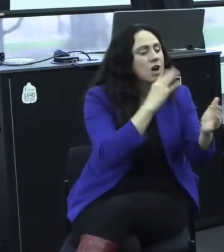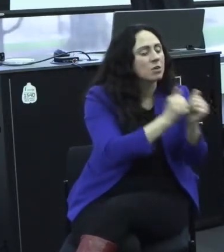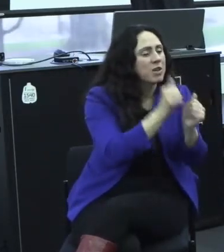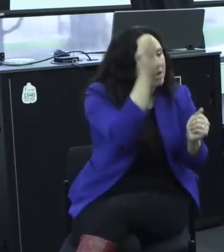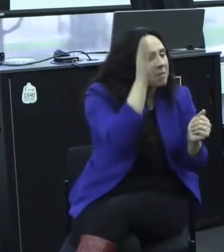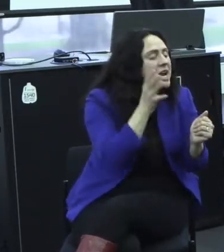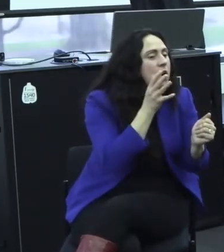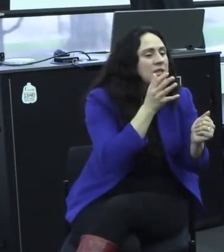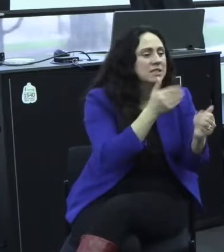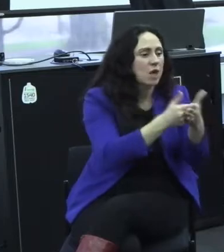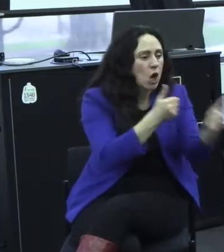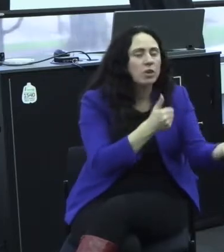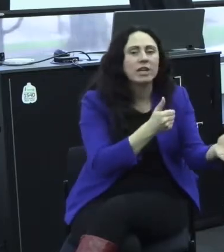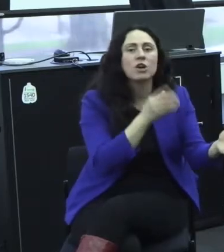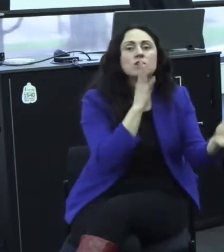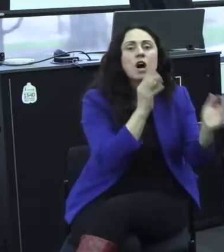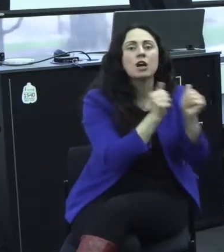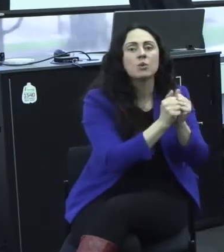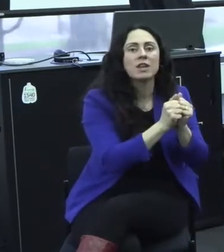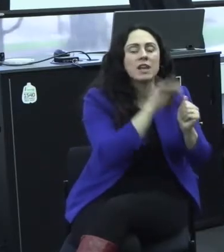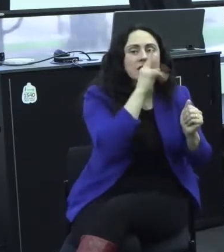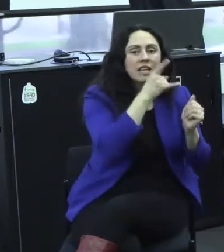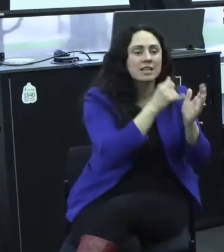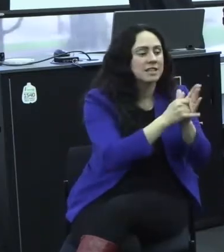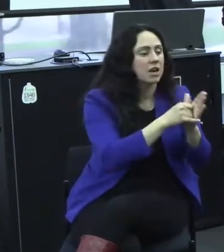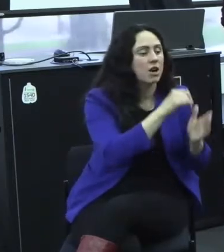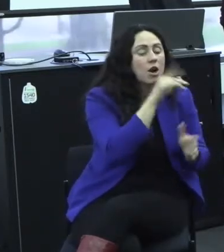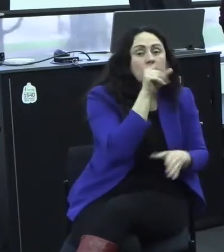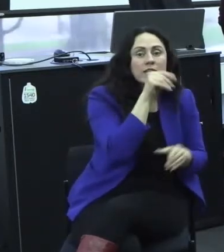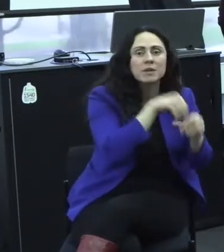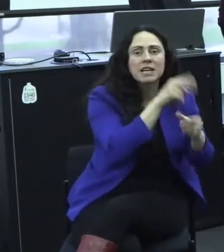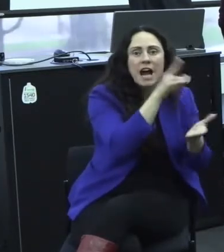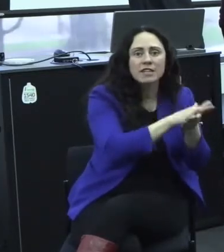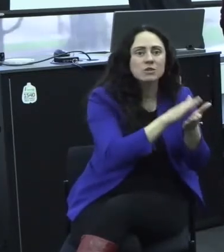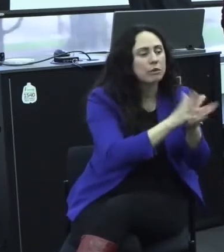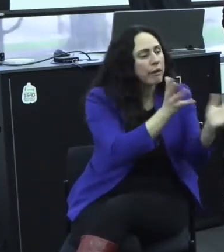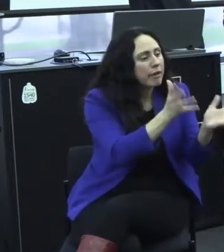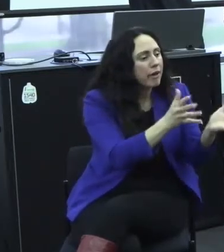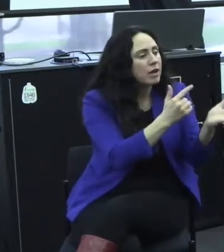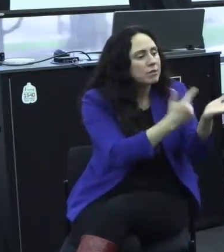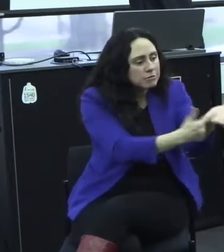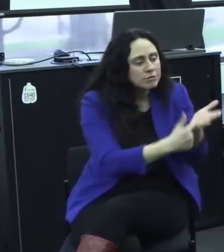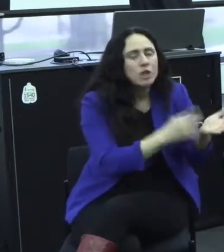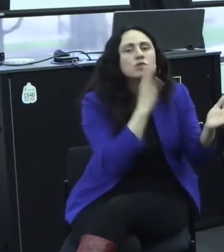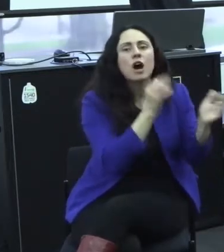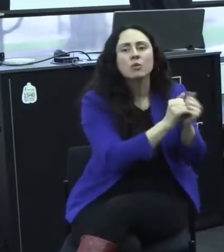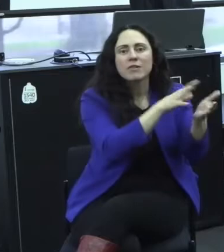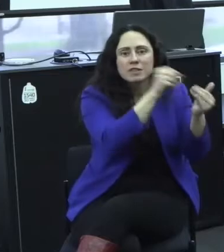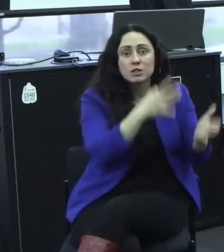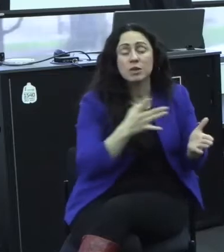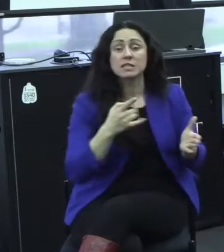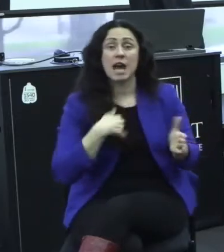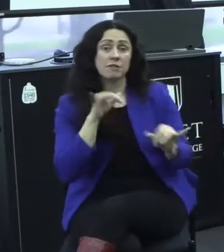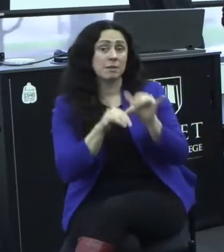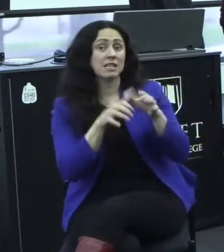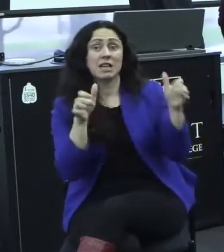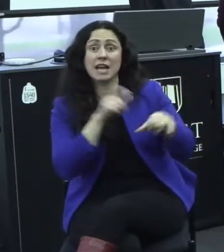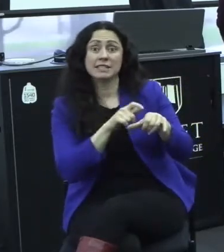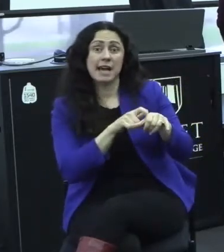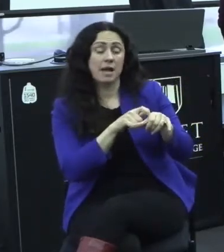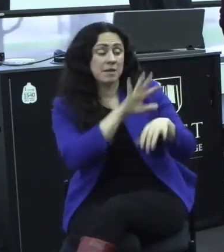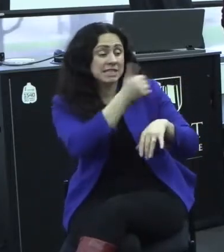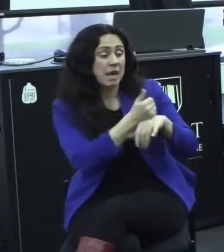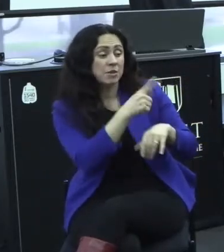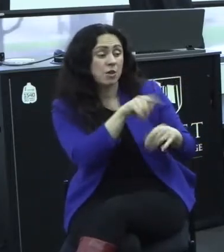in high school. We have to talk to those students. So I've spent a lot of time growing those relationships.